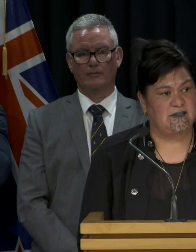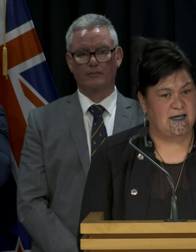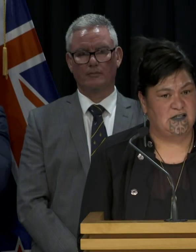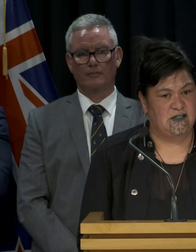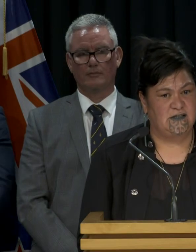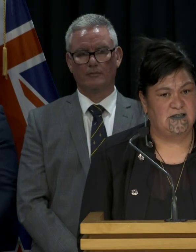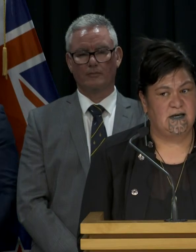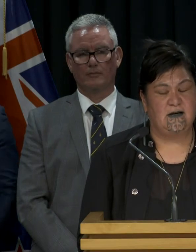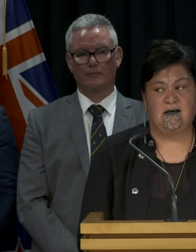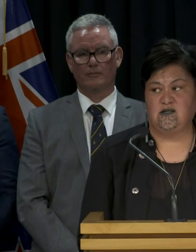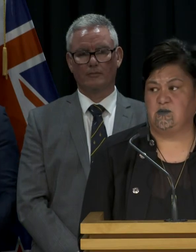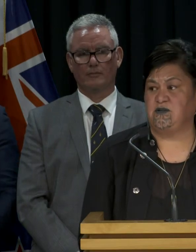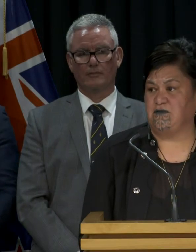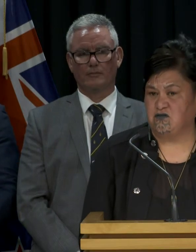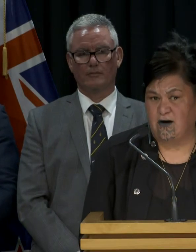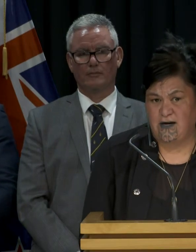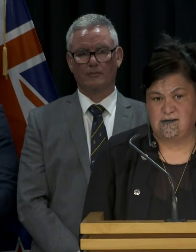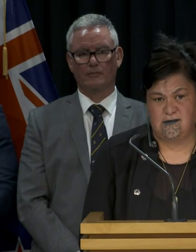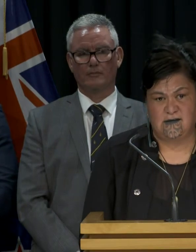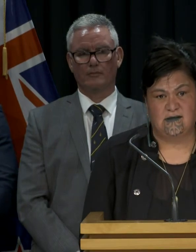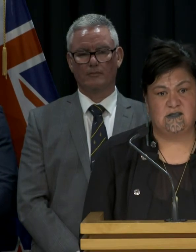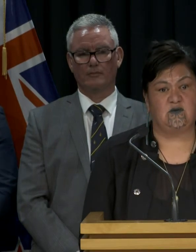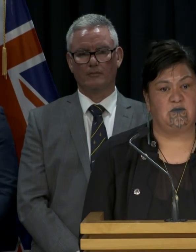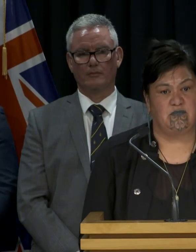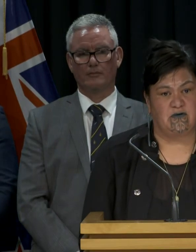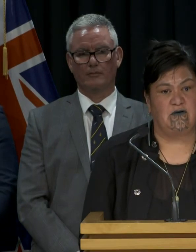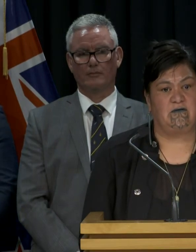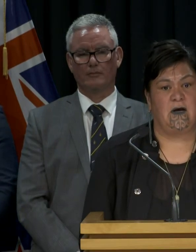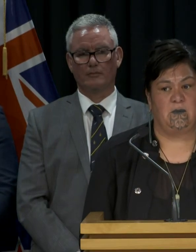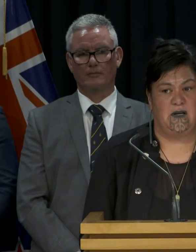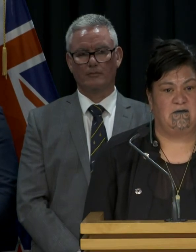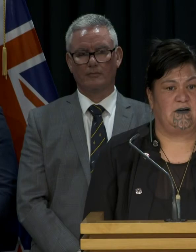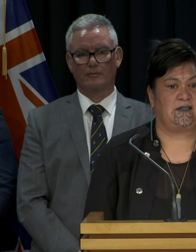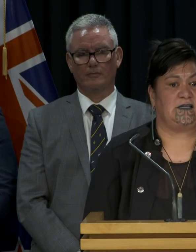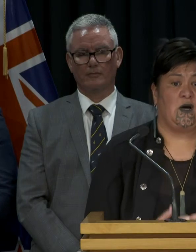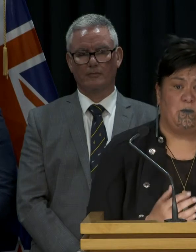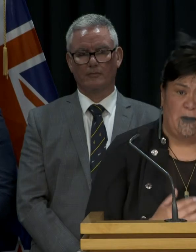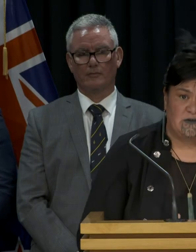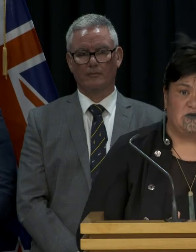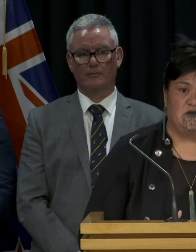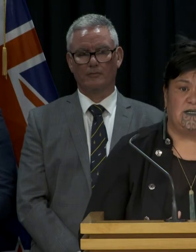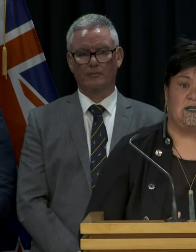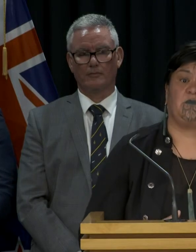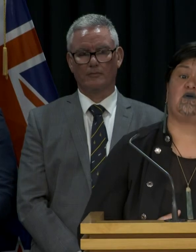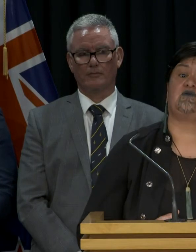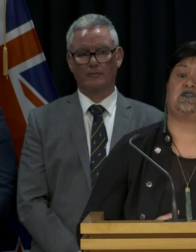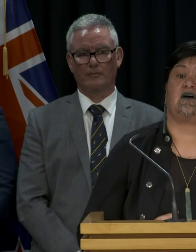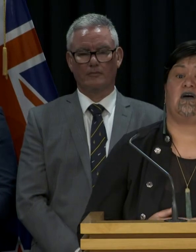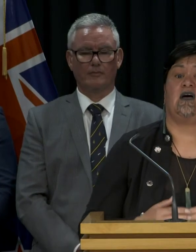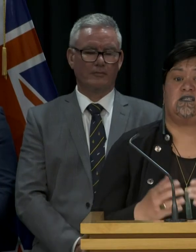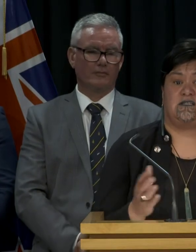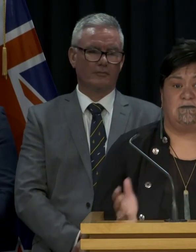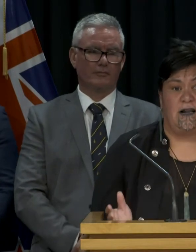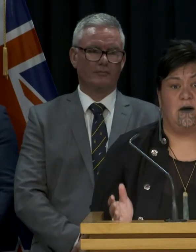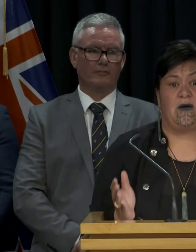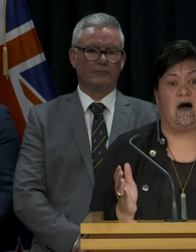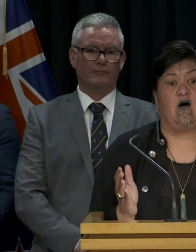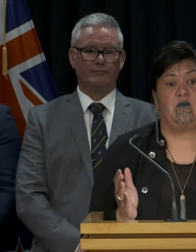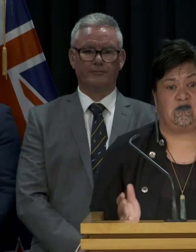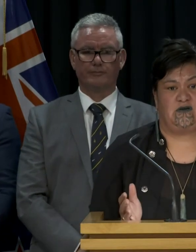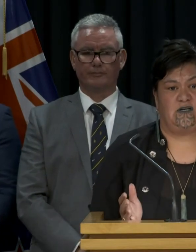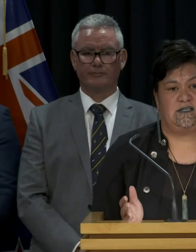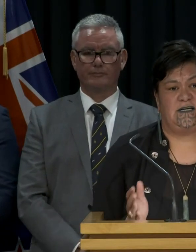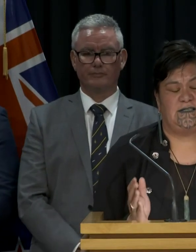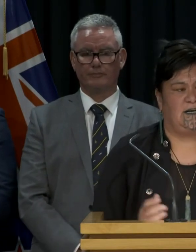types of discussions in terms of the trade settings to improve benefits back to New Zealand, but also to develop